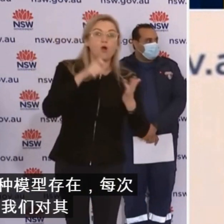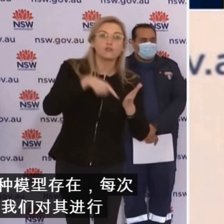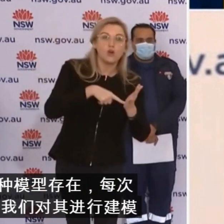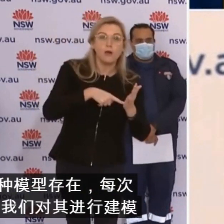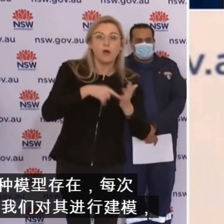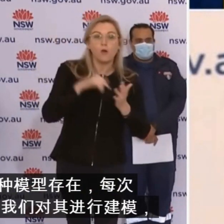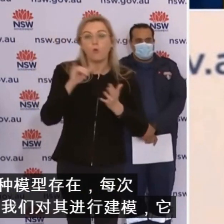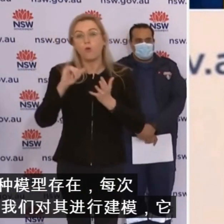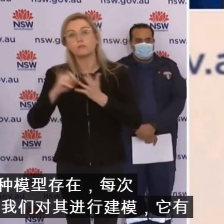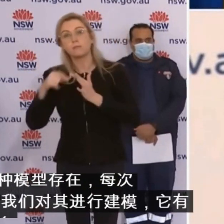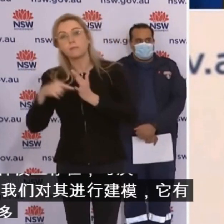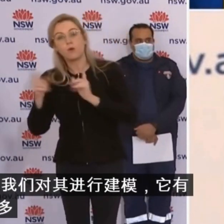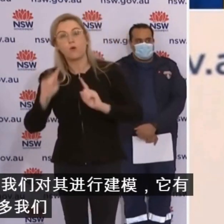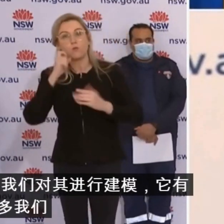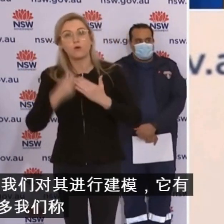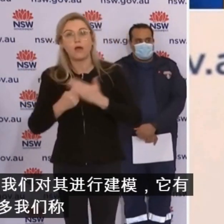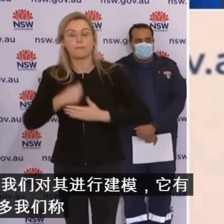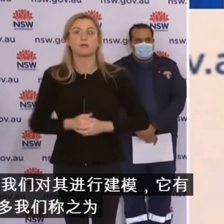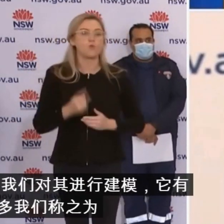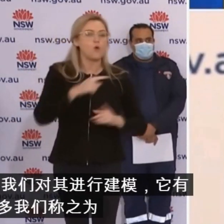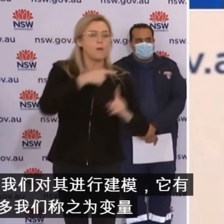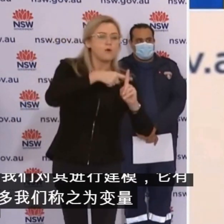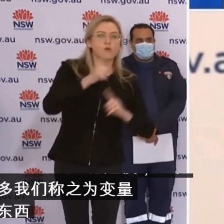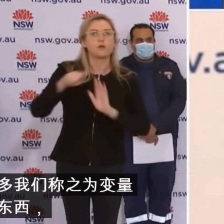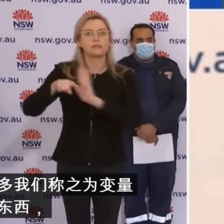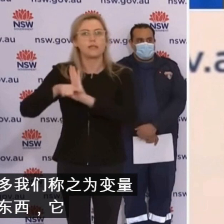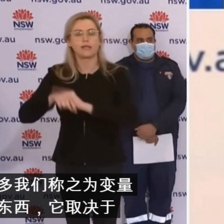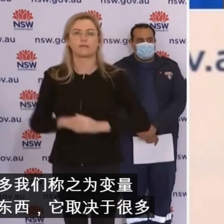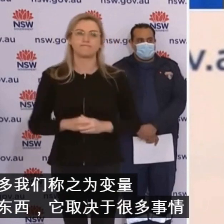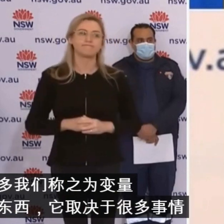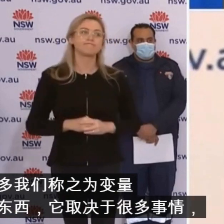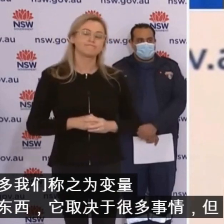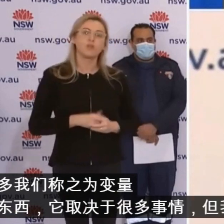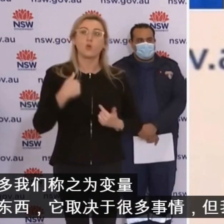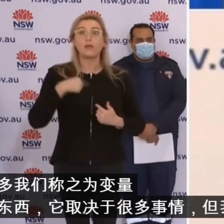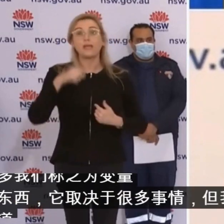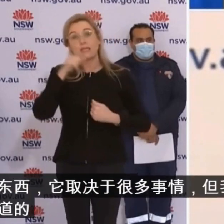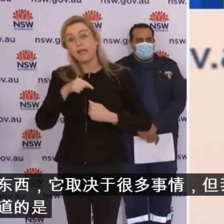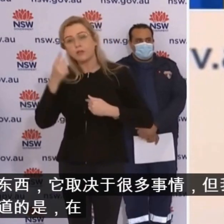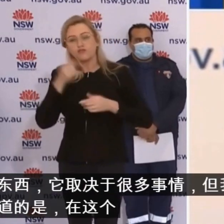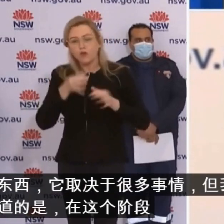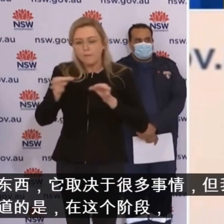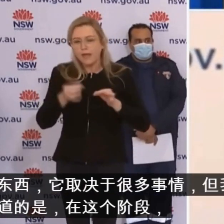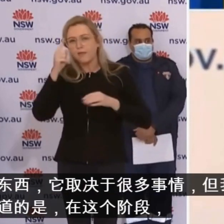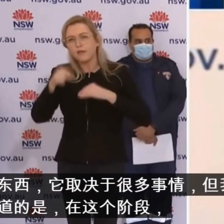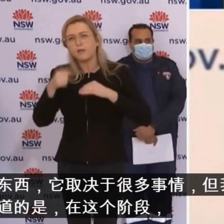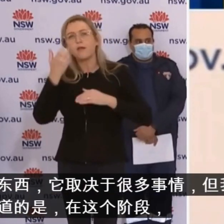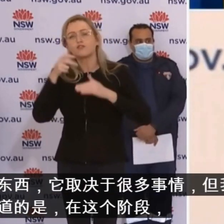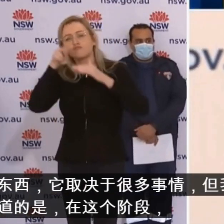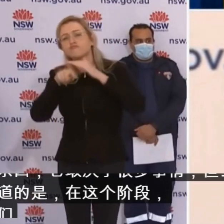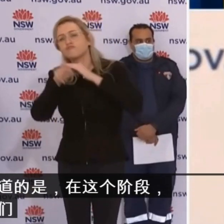we get modelling, it has lots of what we call variables. It depends on a whole bunch of things. But what we do know is that at this